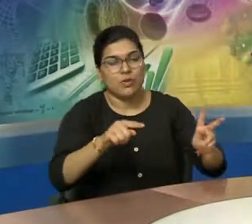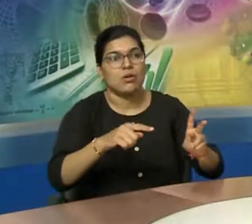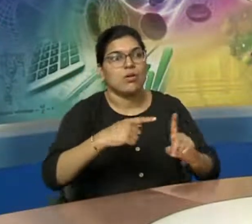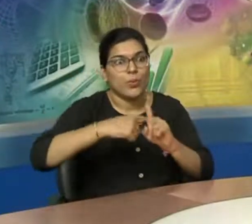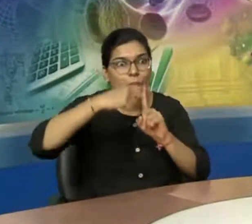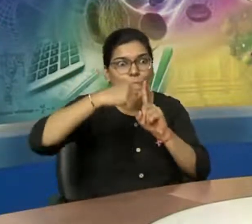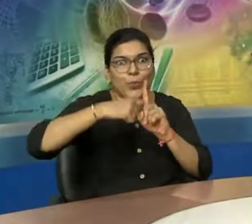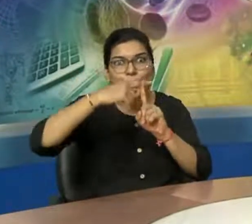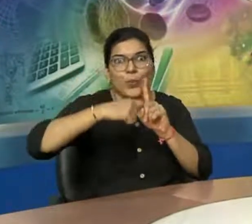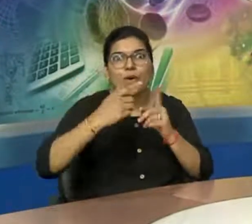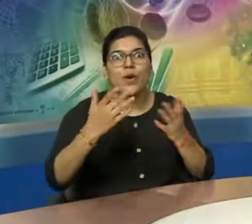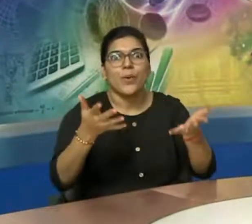type